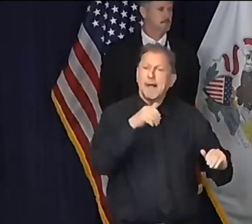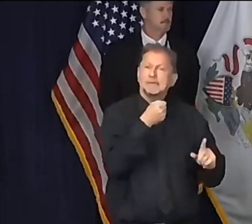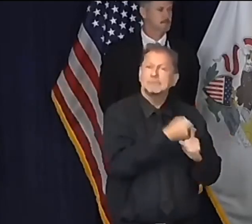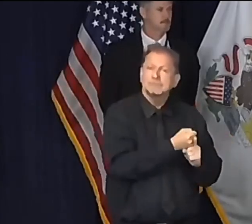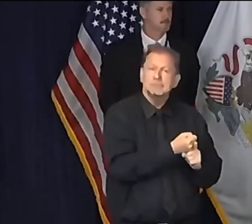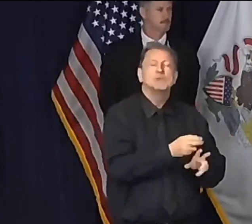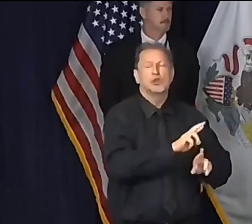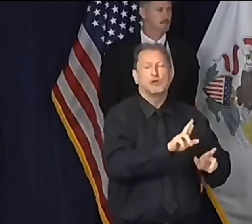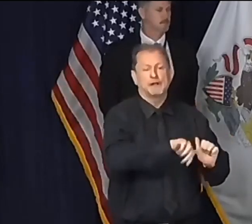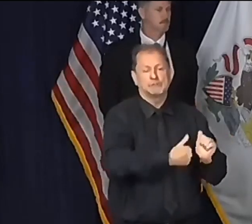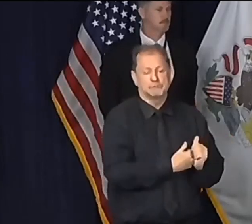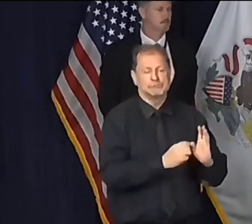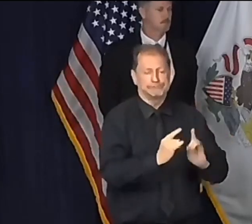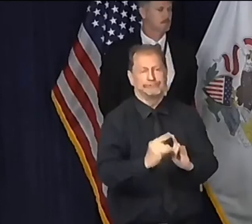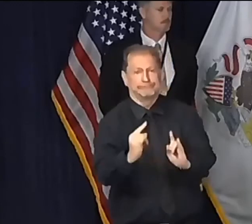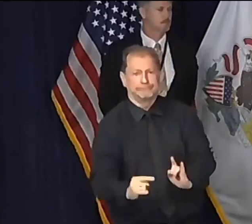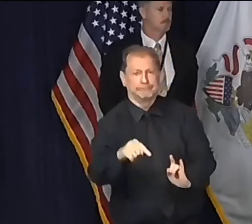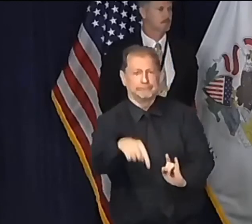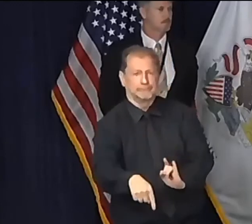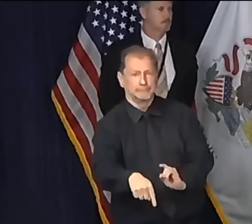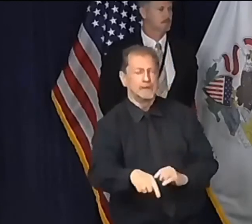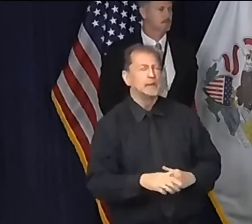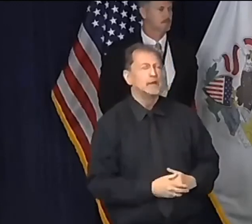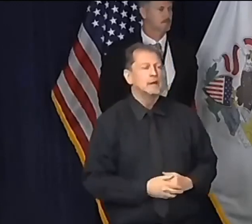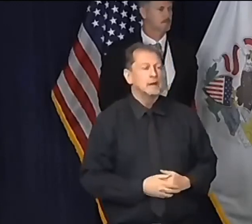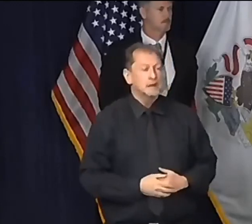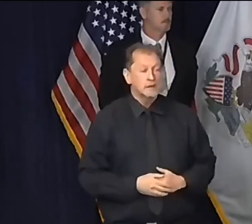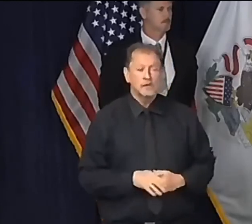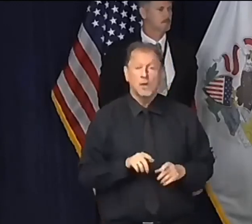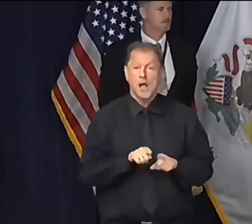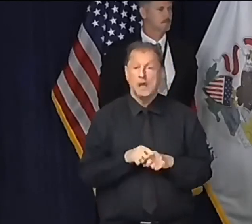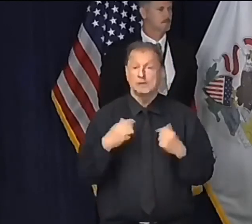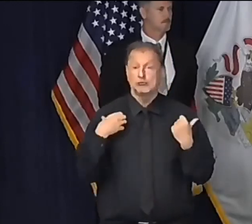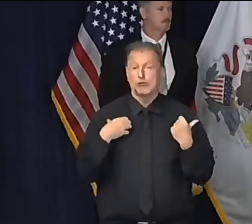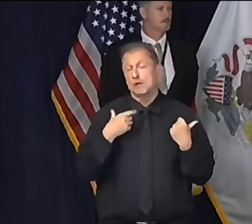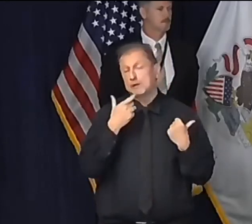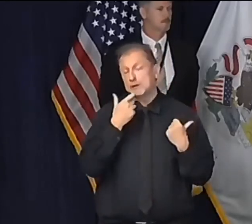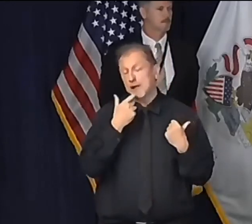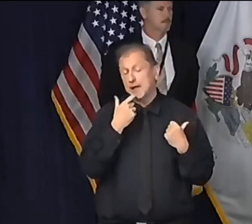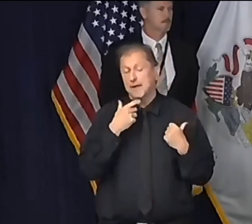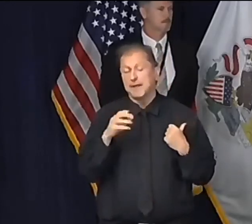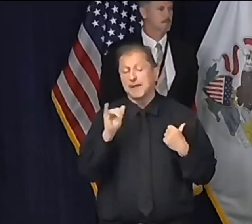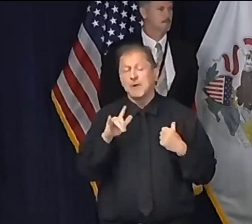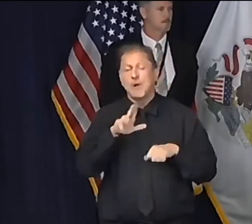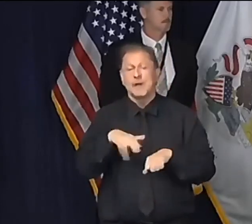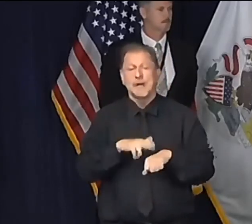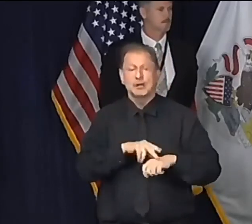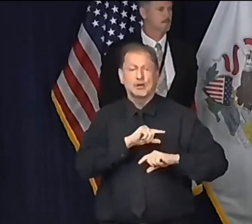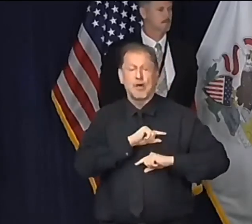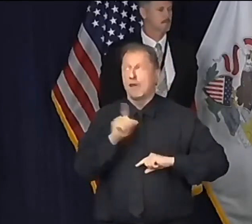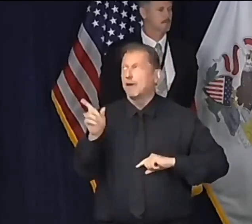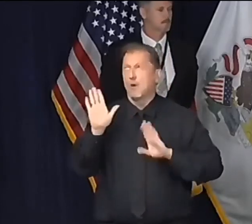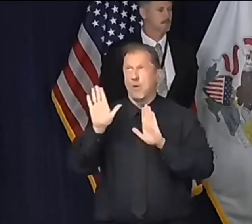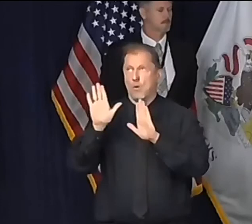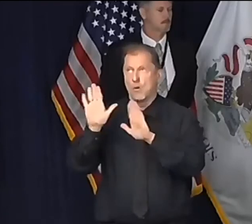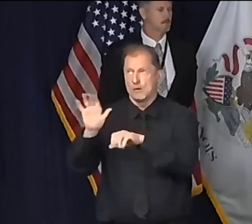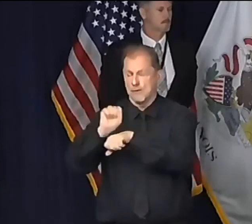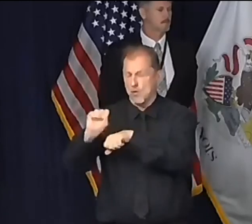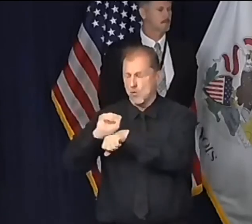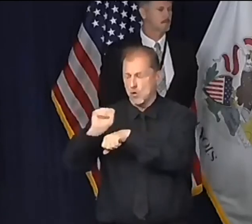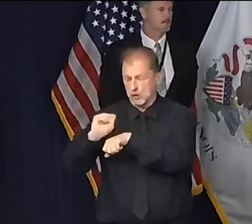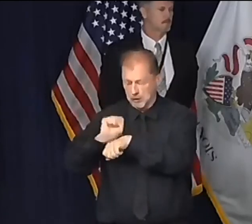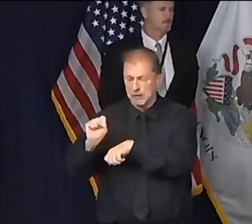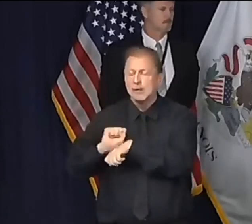days ago. And as the general said, the Illinois National Guard, which is just an amazing organization,